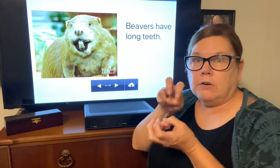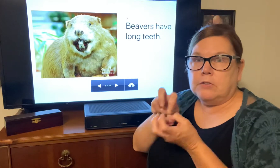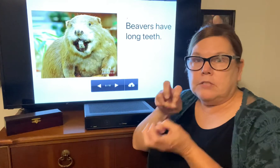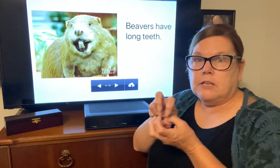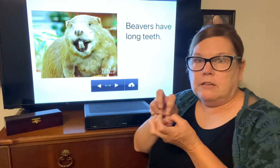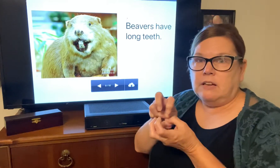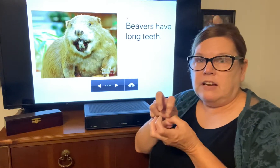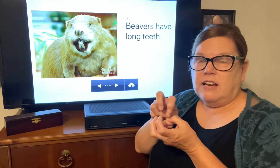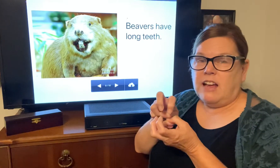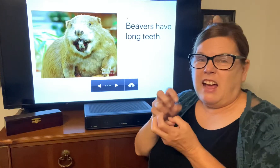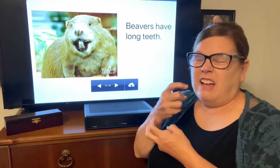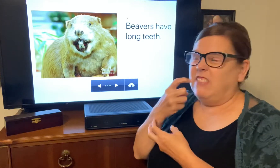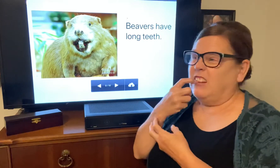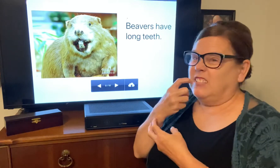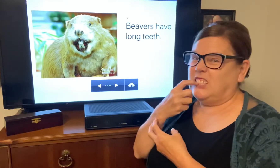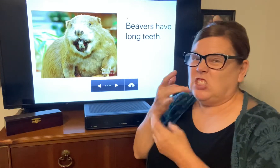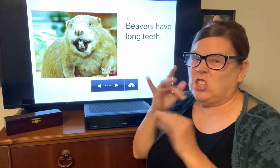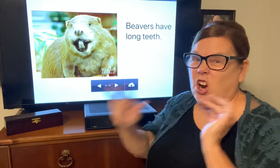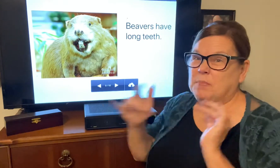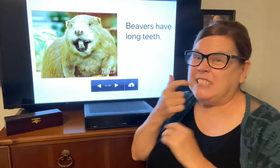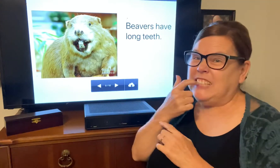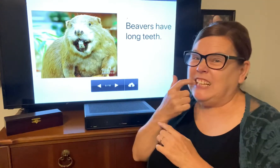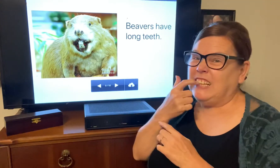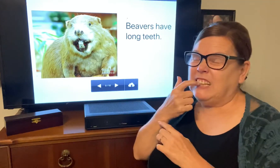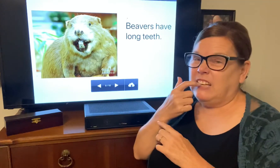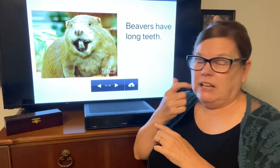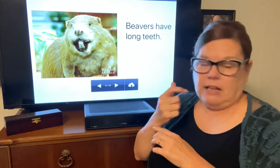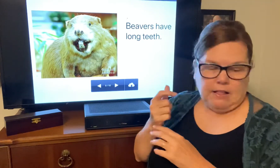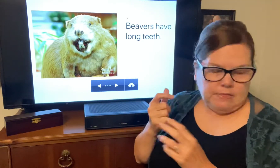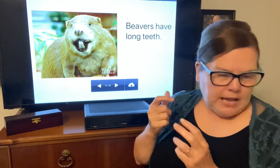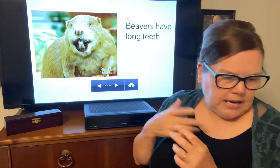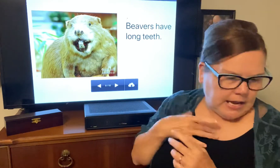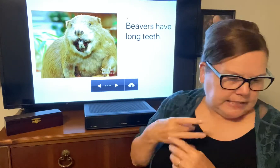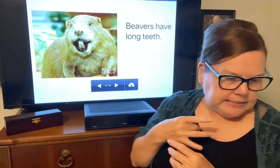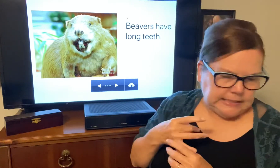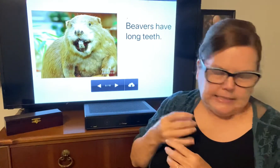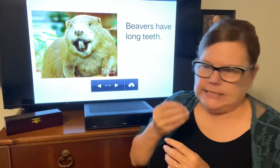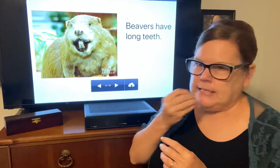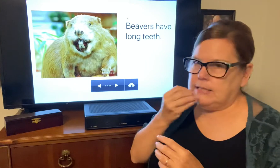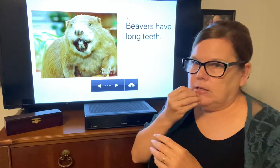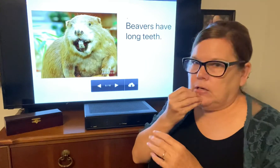Beavers have their sharp teeth. They like to eat.